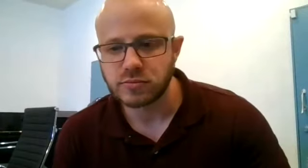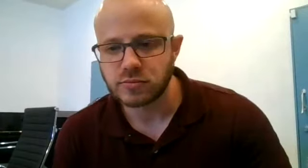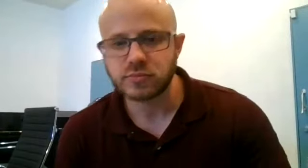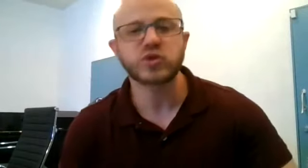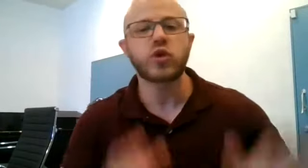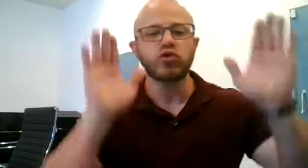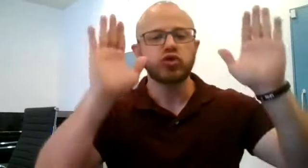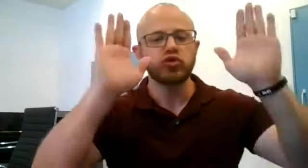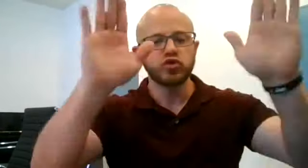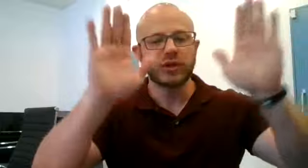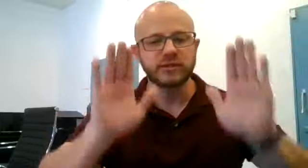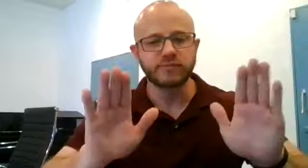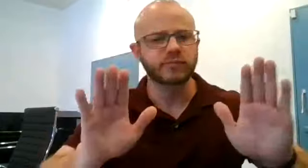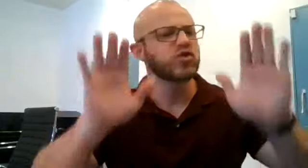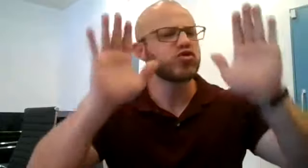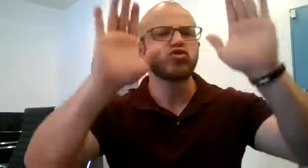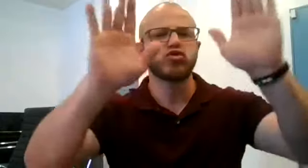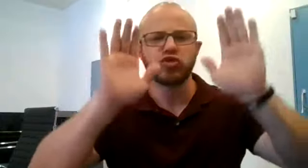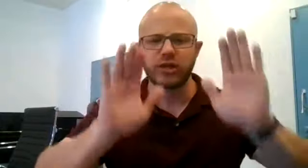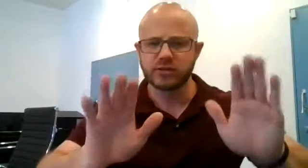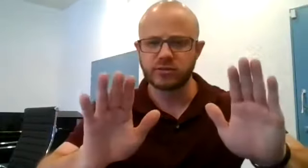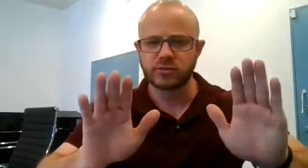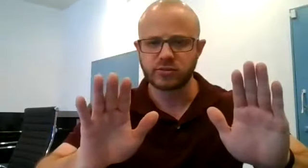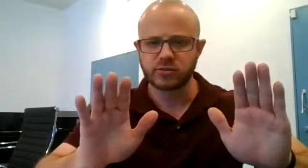again. Great, great.